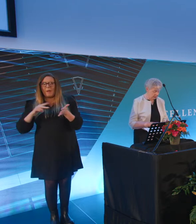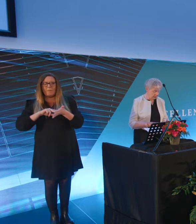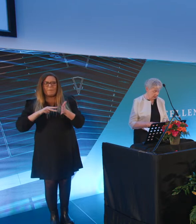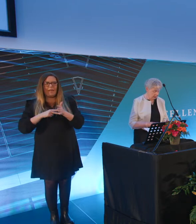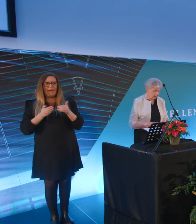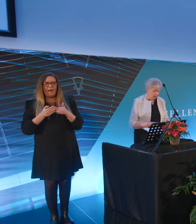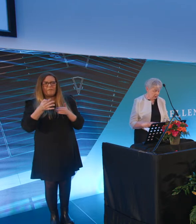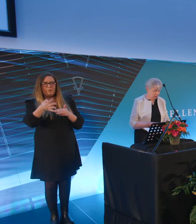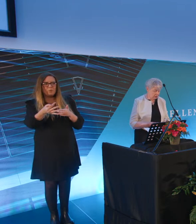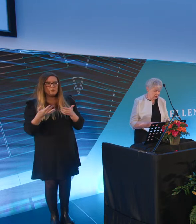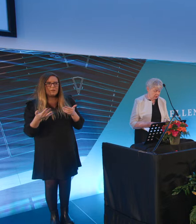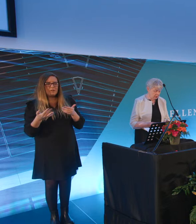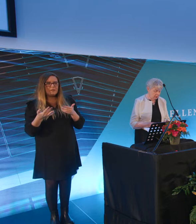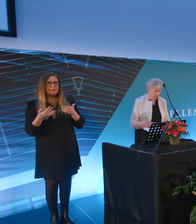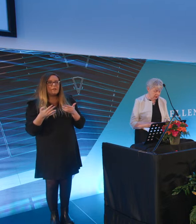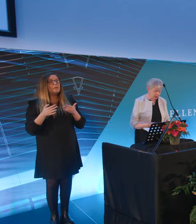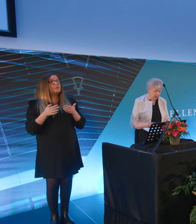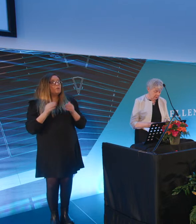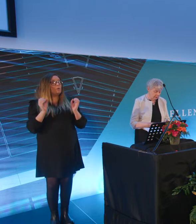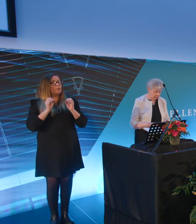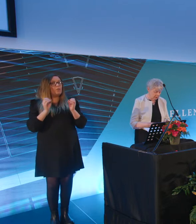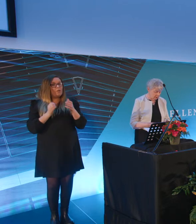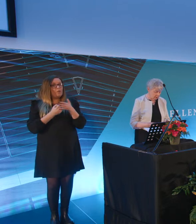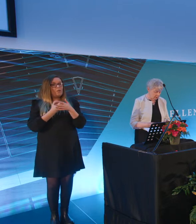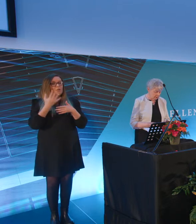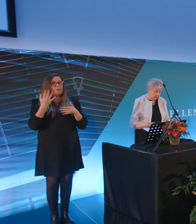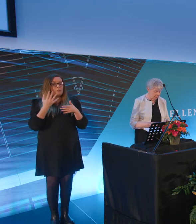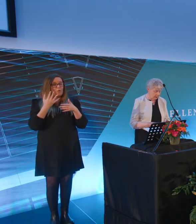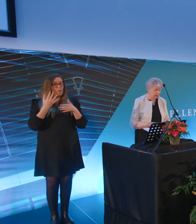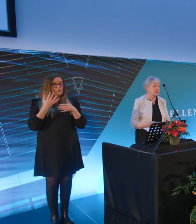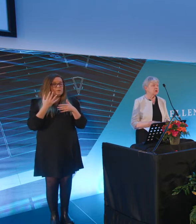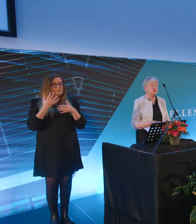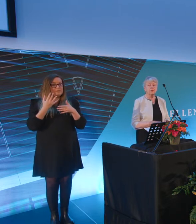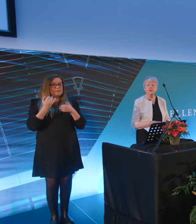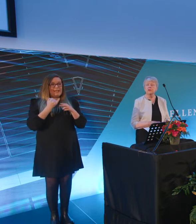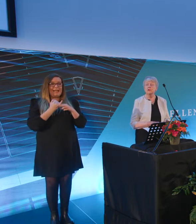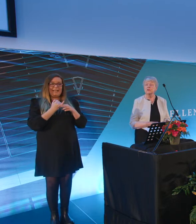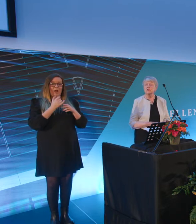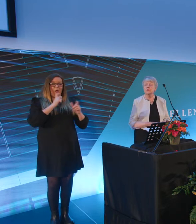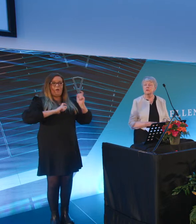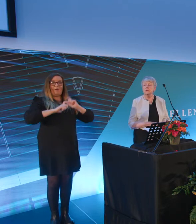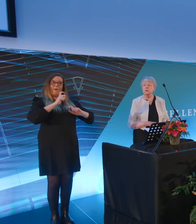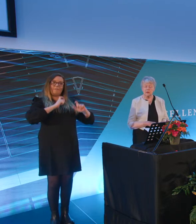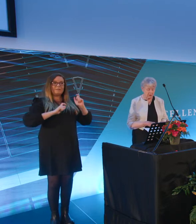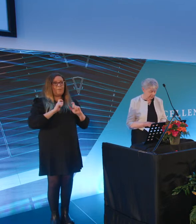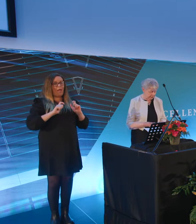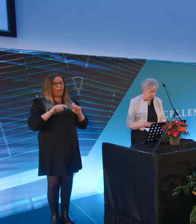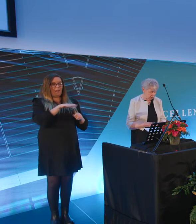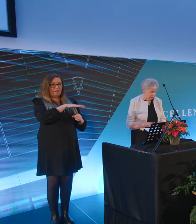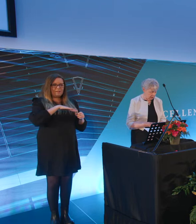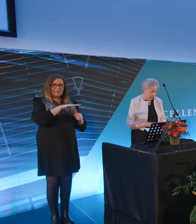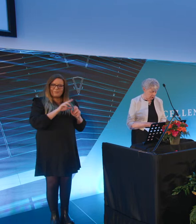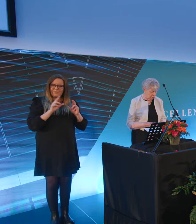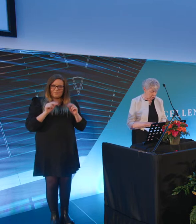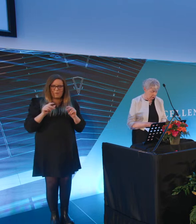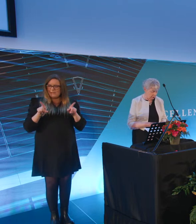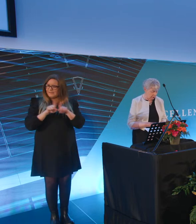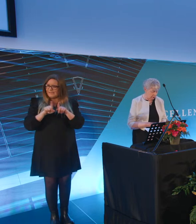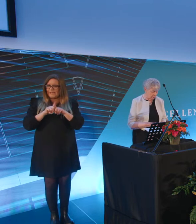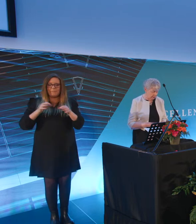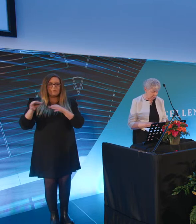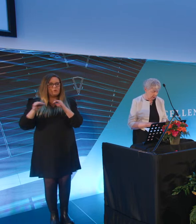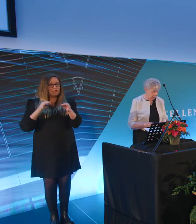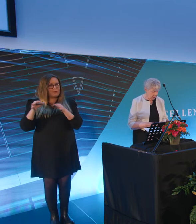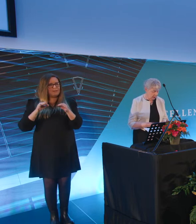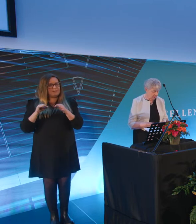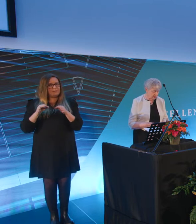future. Nothing grows in a comfort zone, and this is especially true when crafting a strategy for the